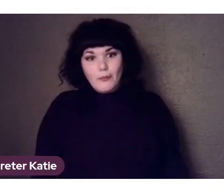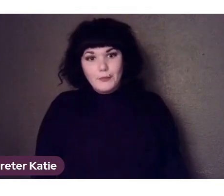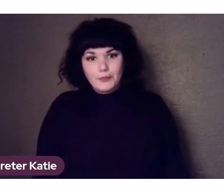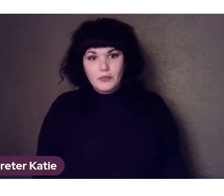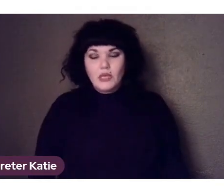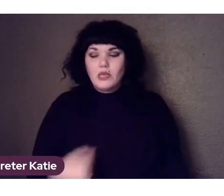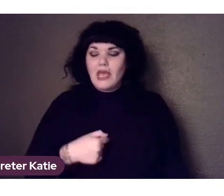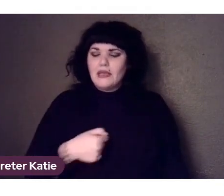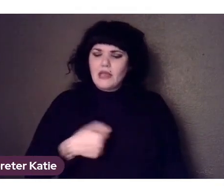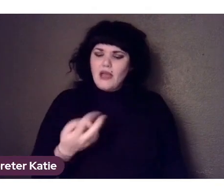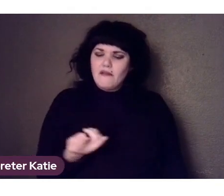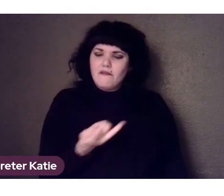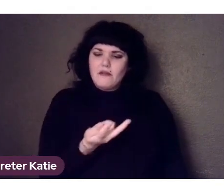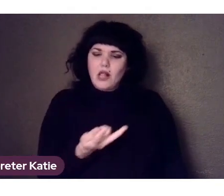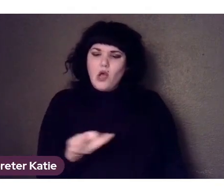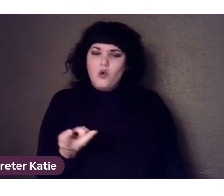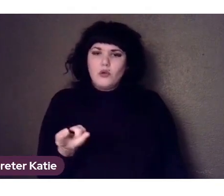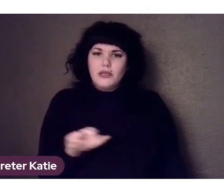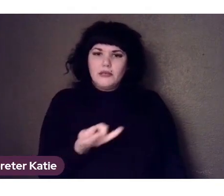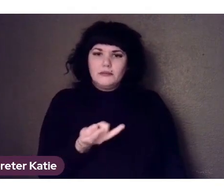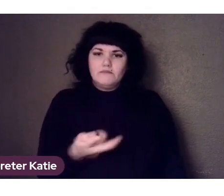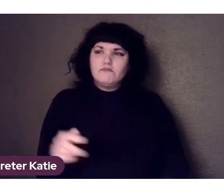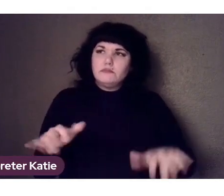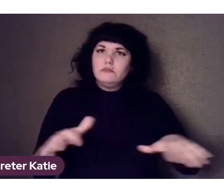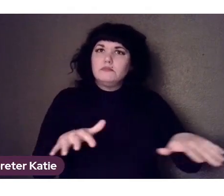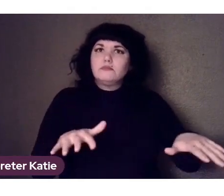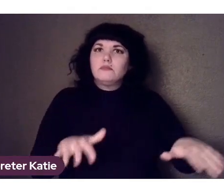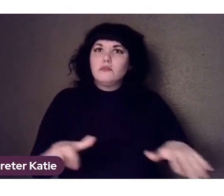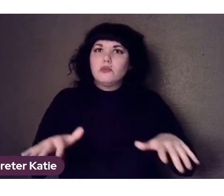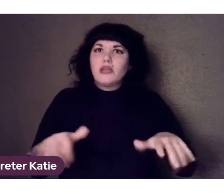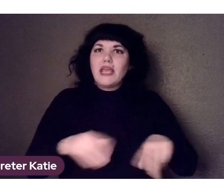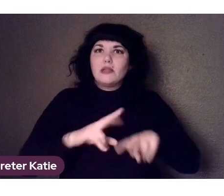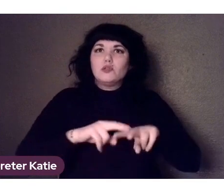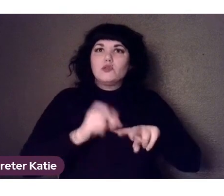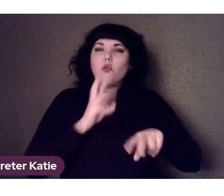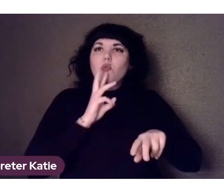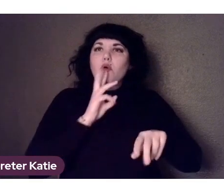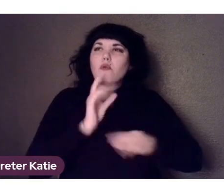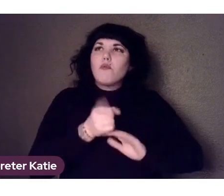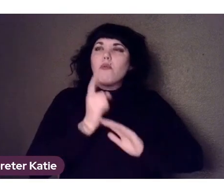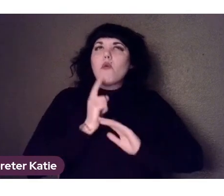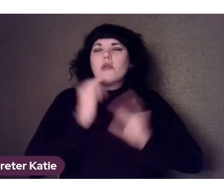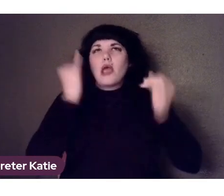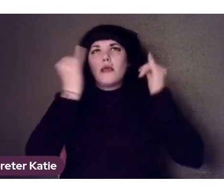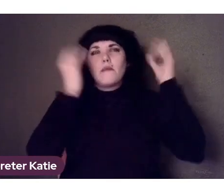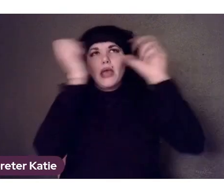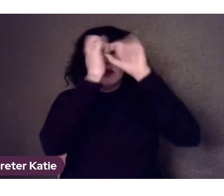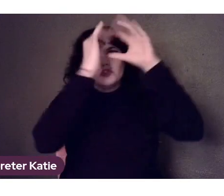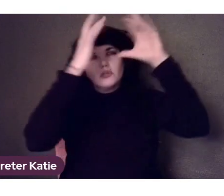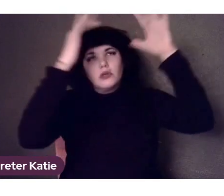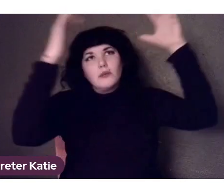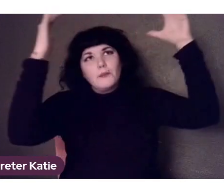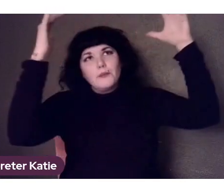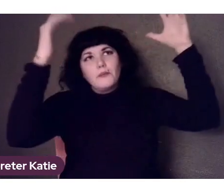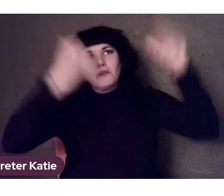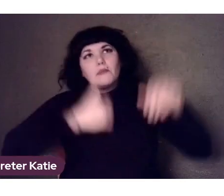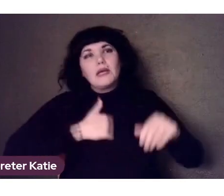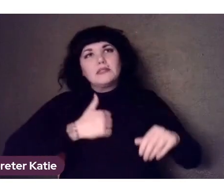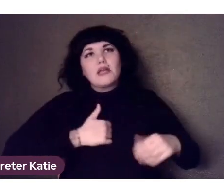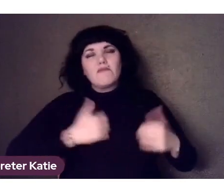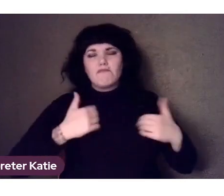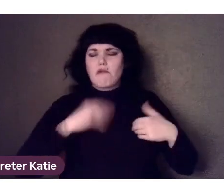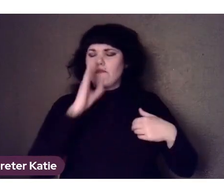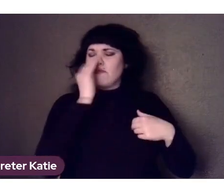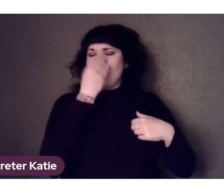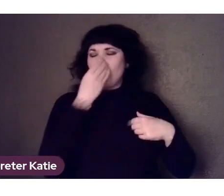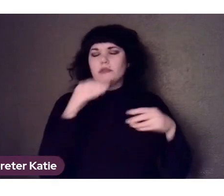floated in this salt water, I had this moment where I was imagining myself planting flowers